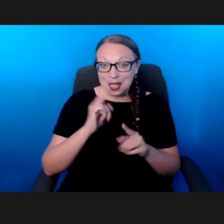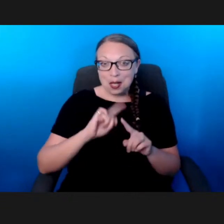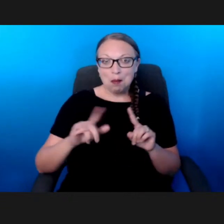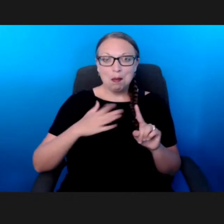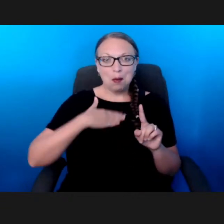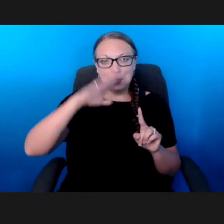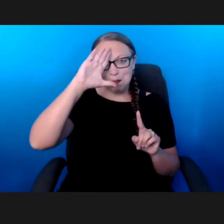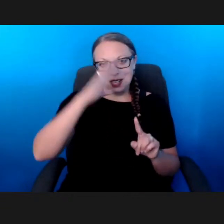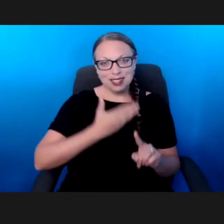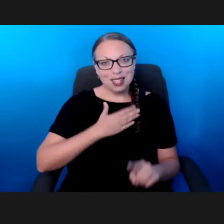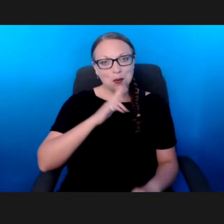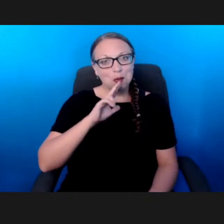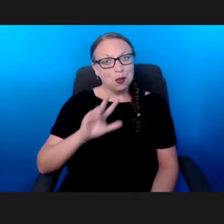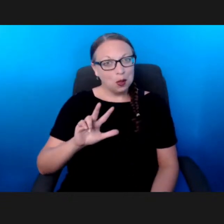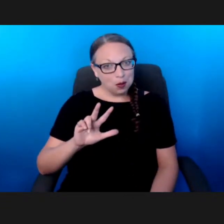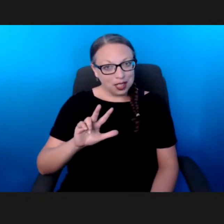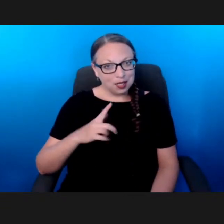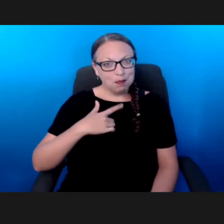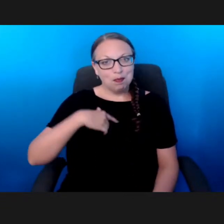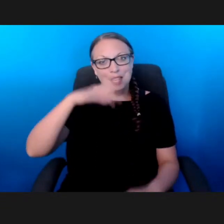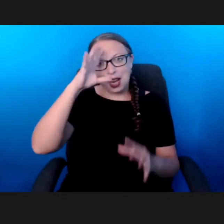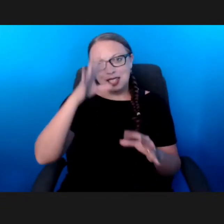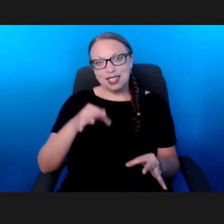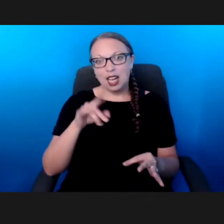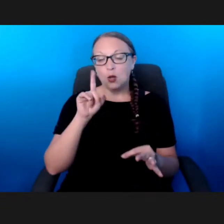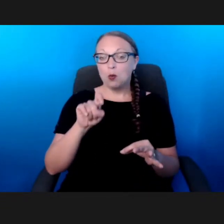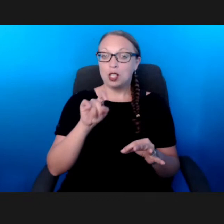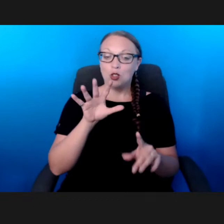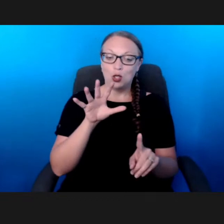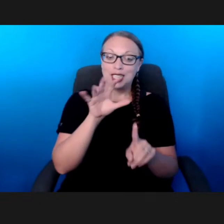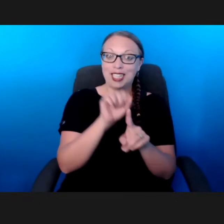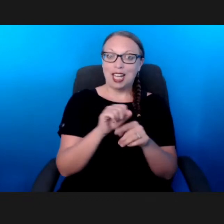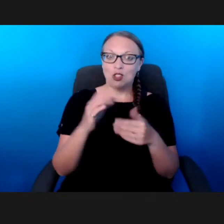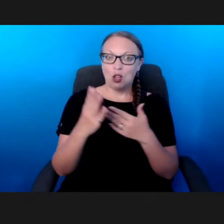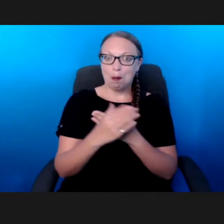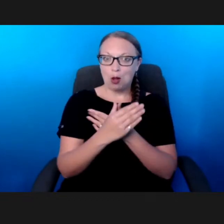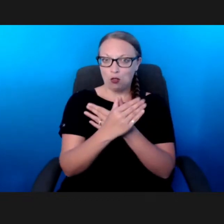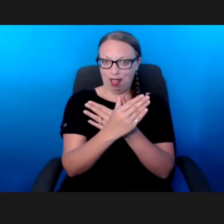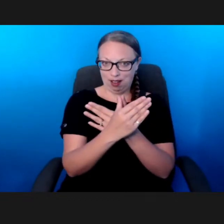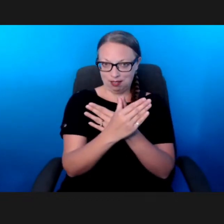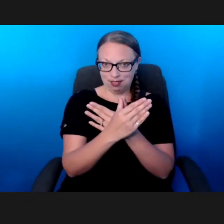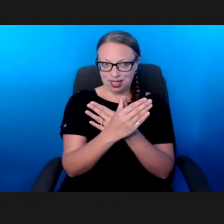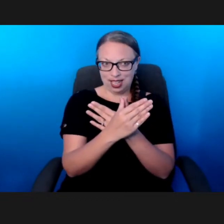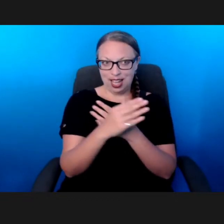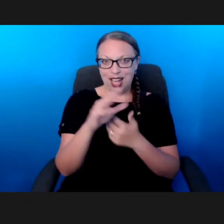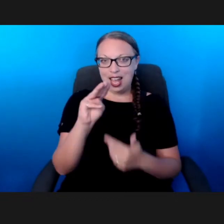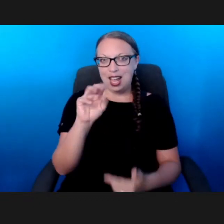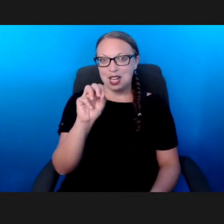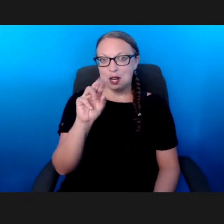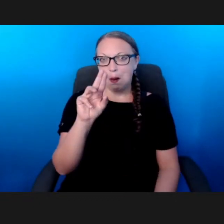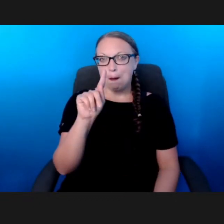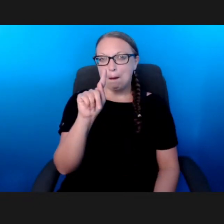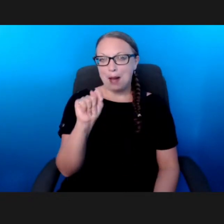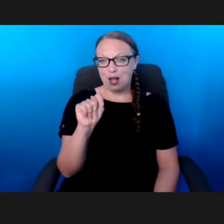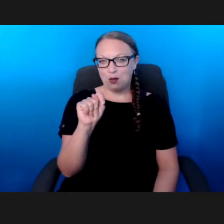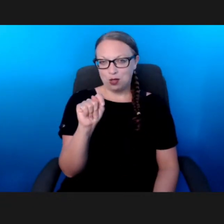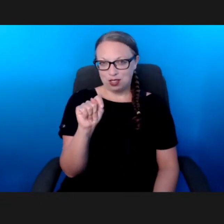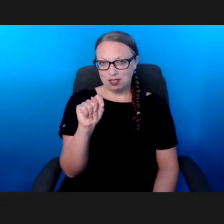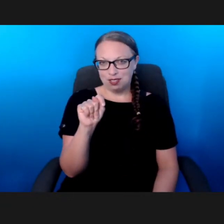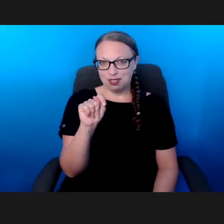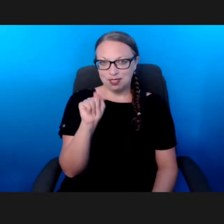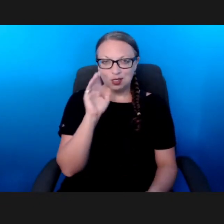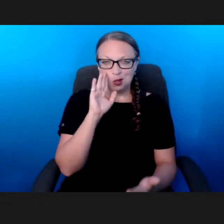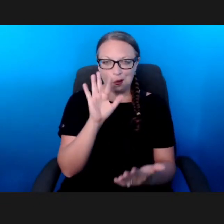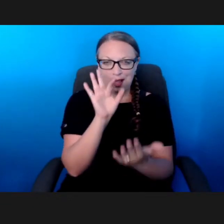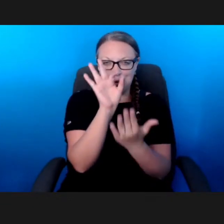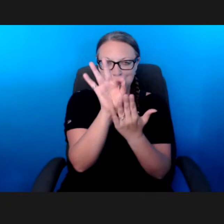I decided we should catch a butterfly and mount it. What a horrible, horrible idea. So